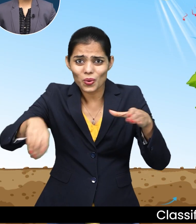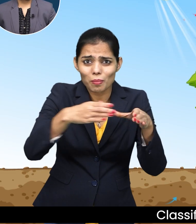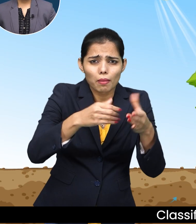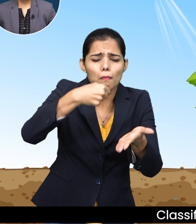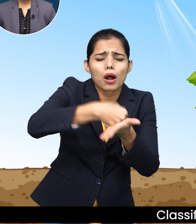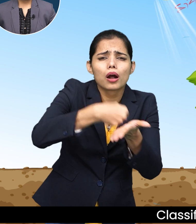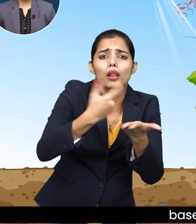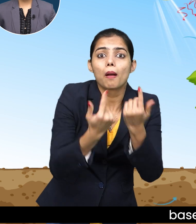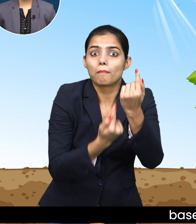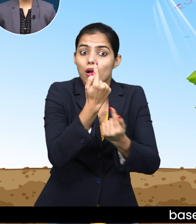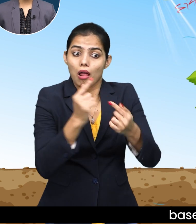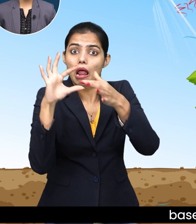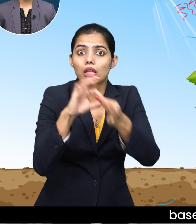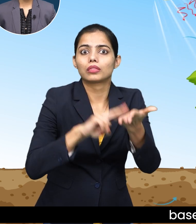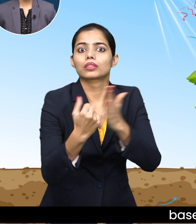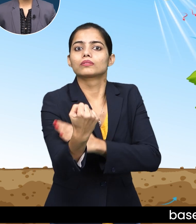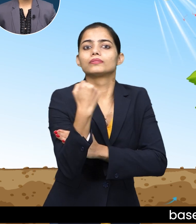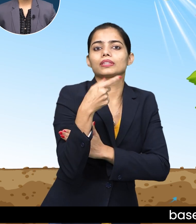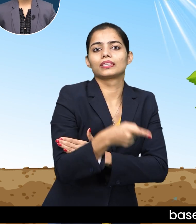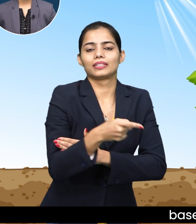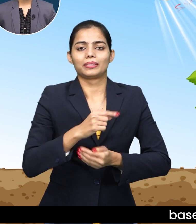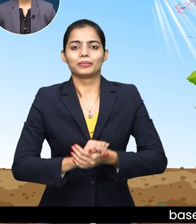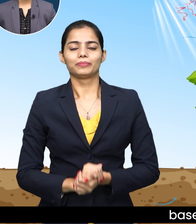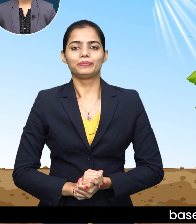Classification of plants based on nutrition.